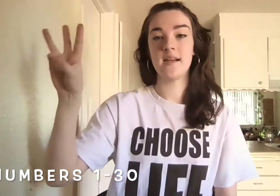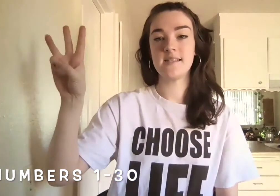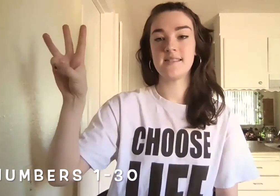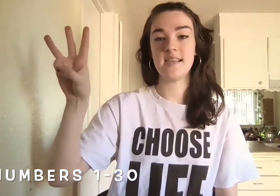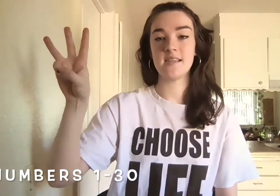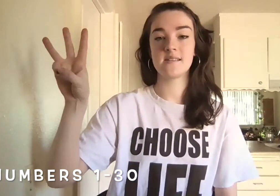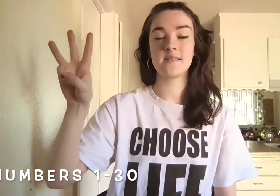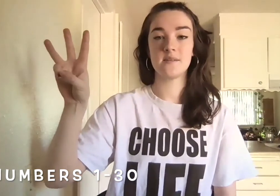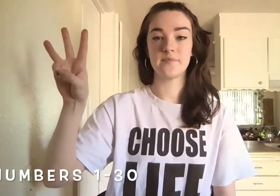6,